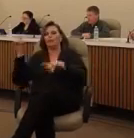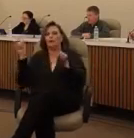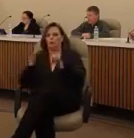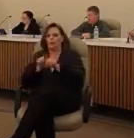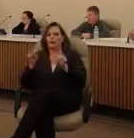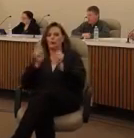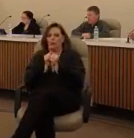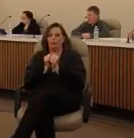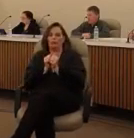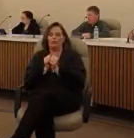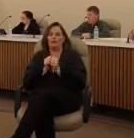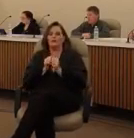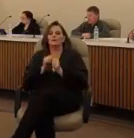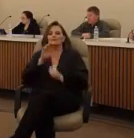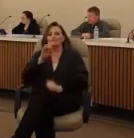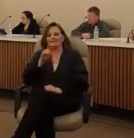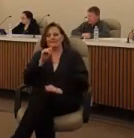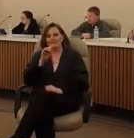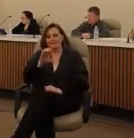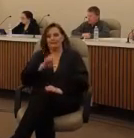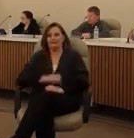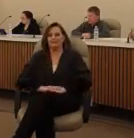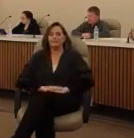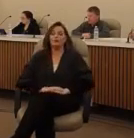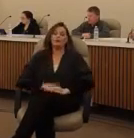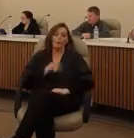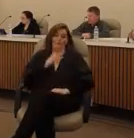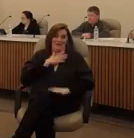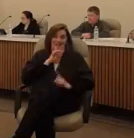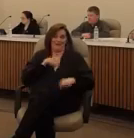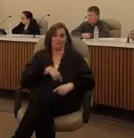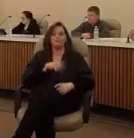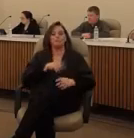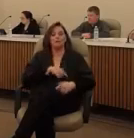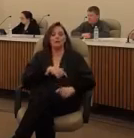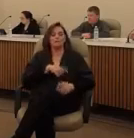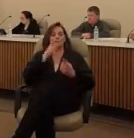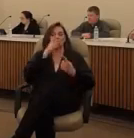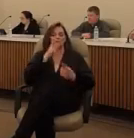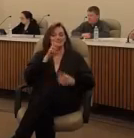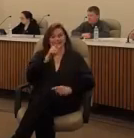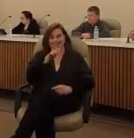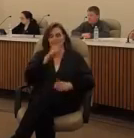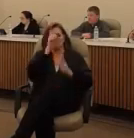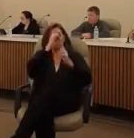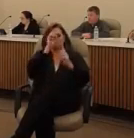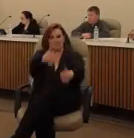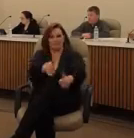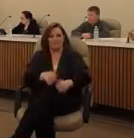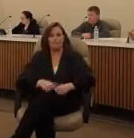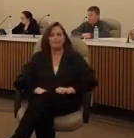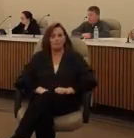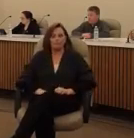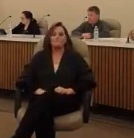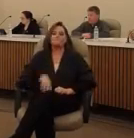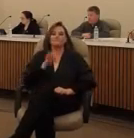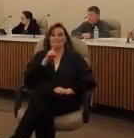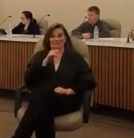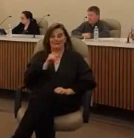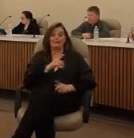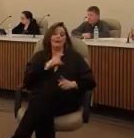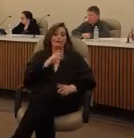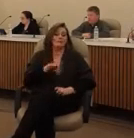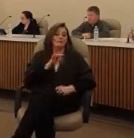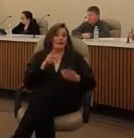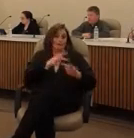So. So the answer is that will be up to the DEC, and based off of our experience with the DEC, they will look at that. And if they